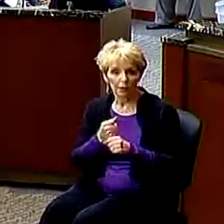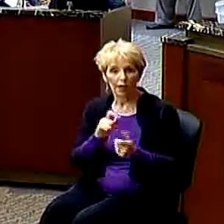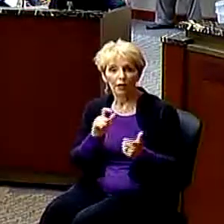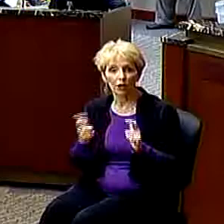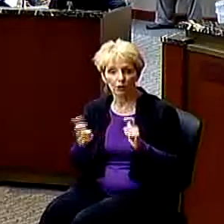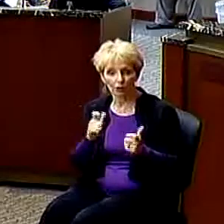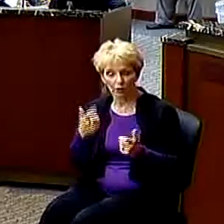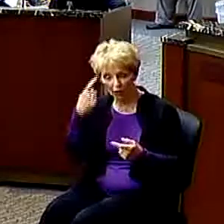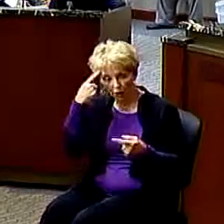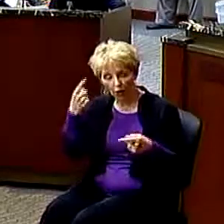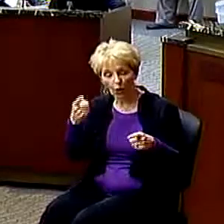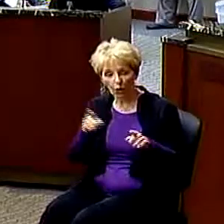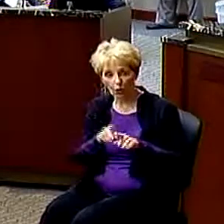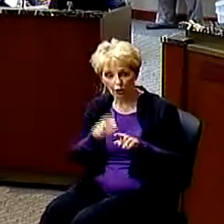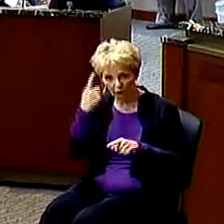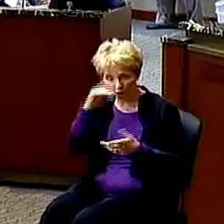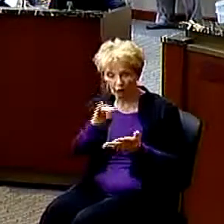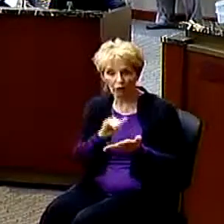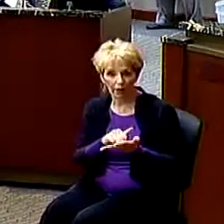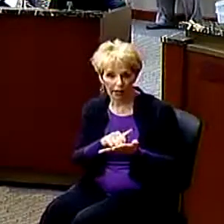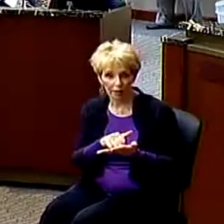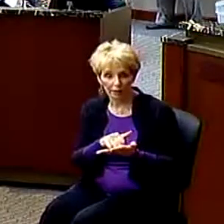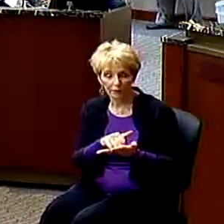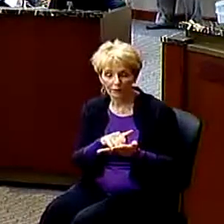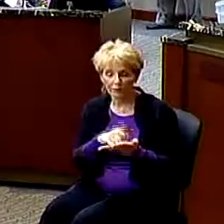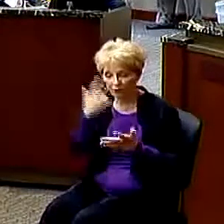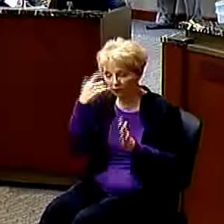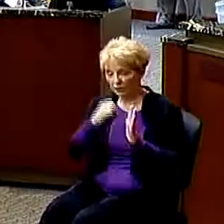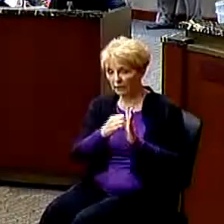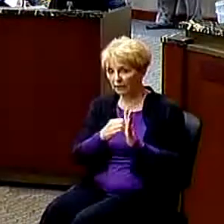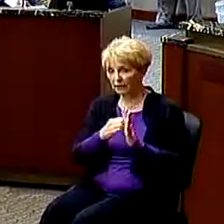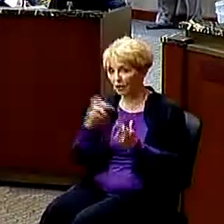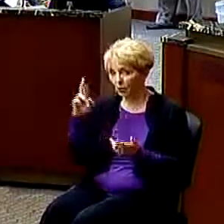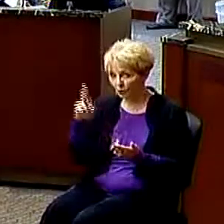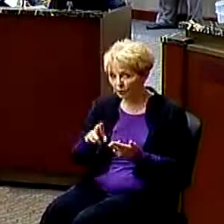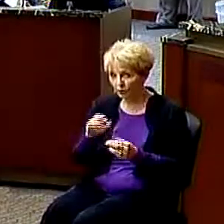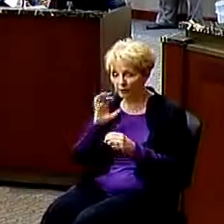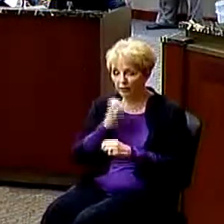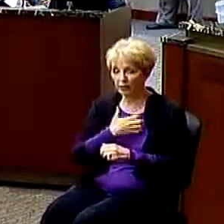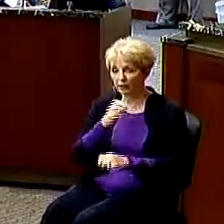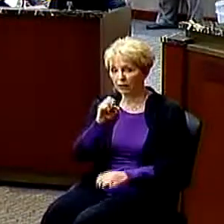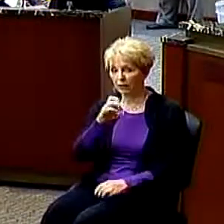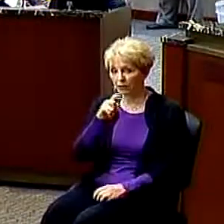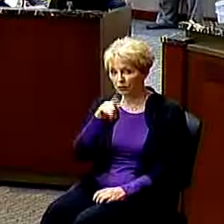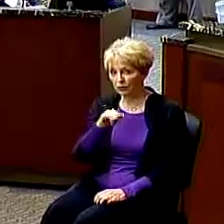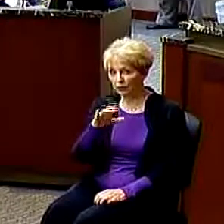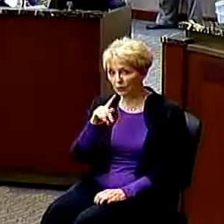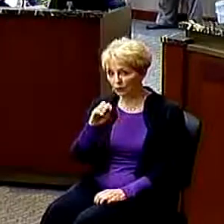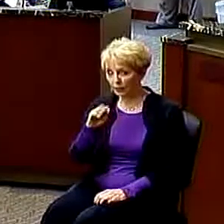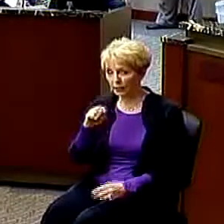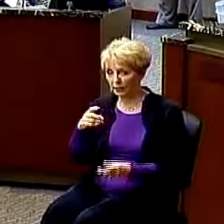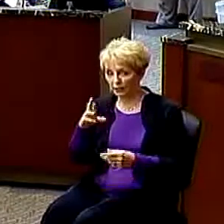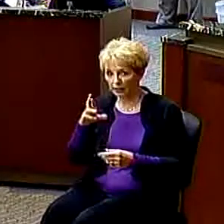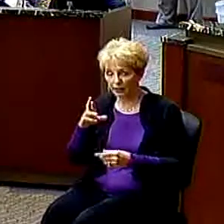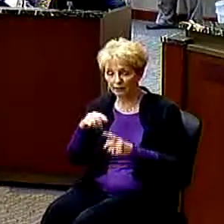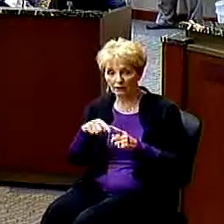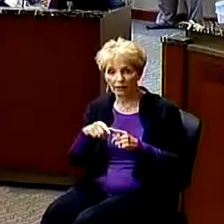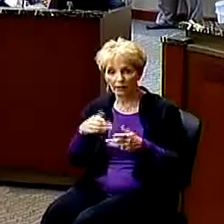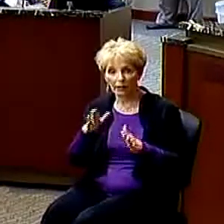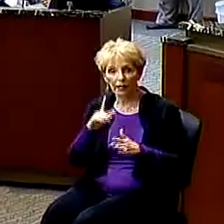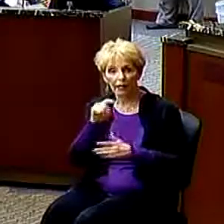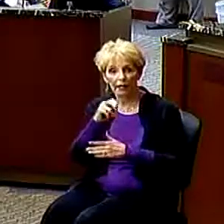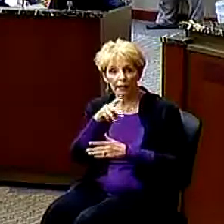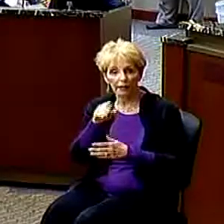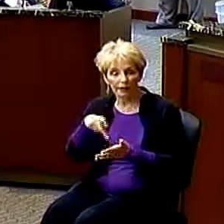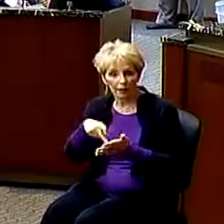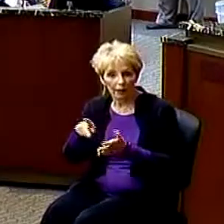adjustments accordingly for that, such as reducing our security deposit rates, or letting tenants pay